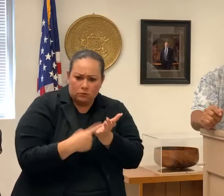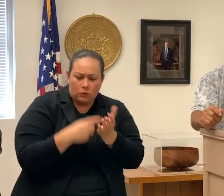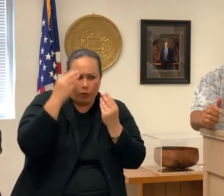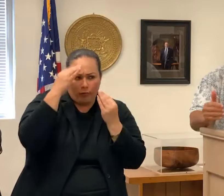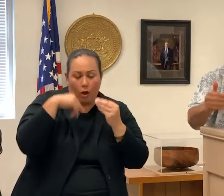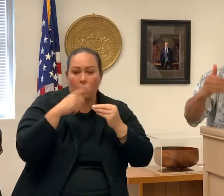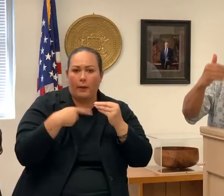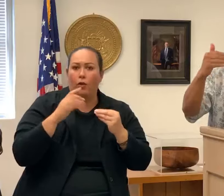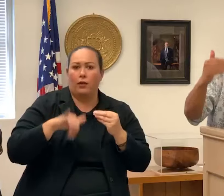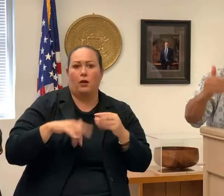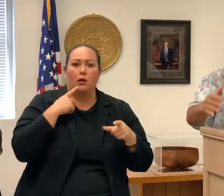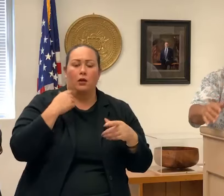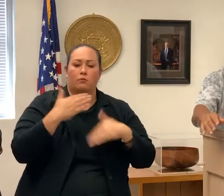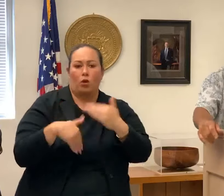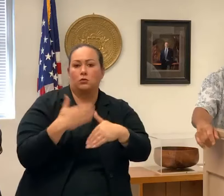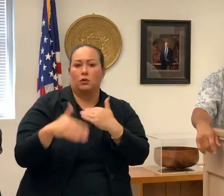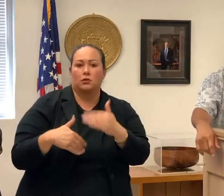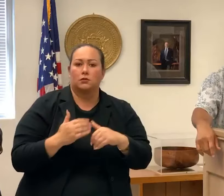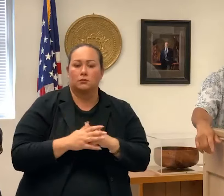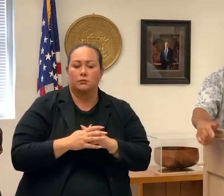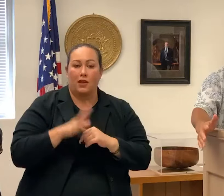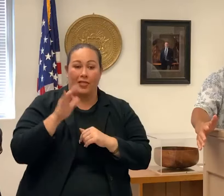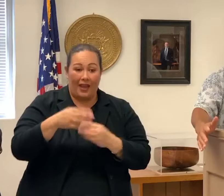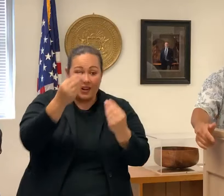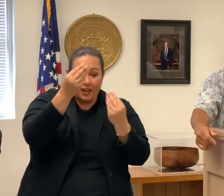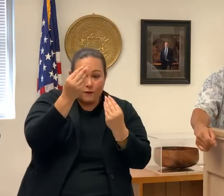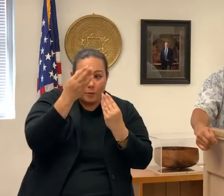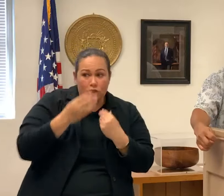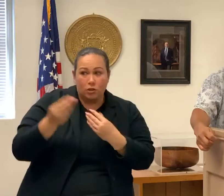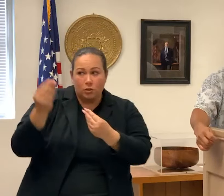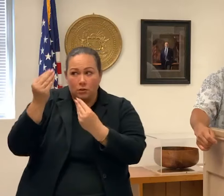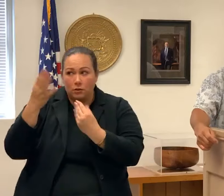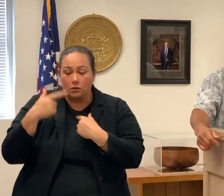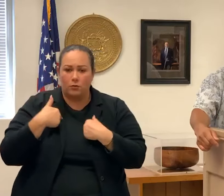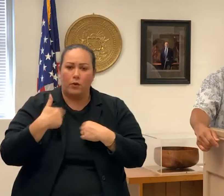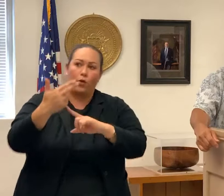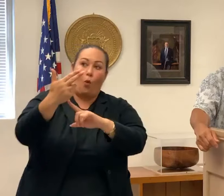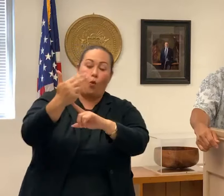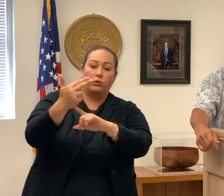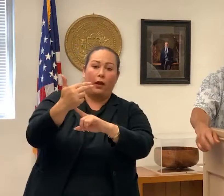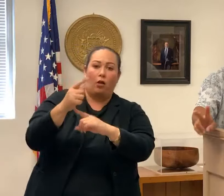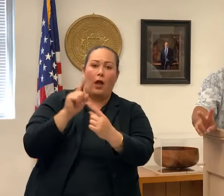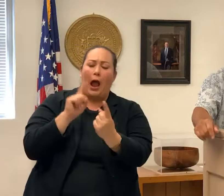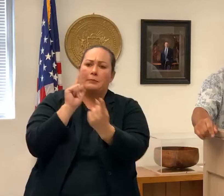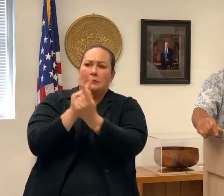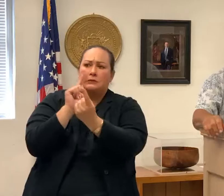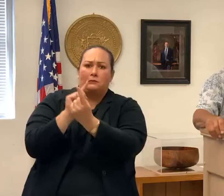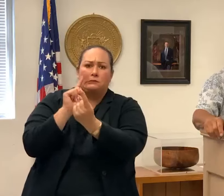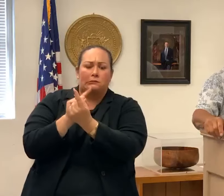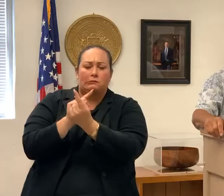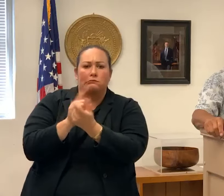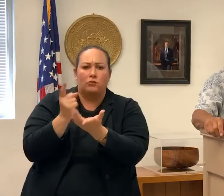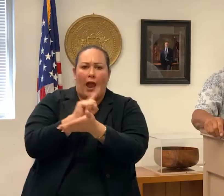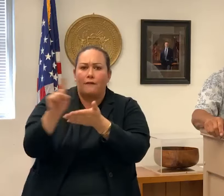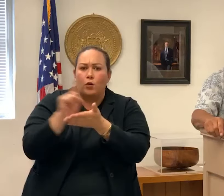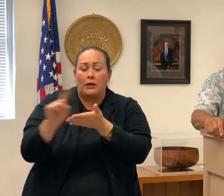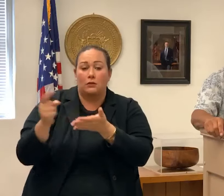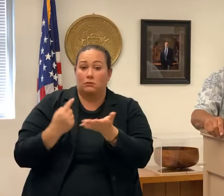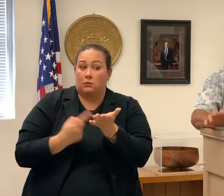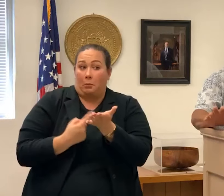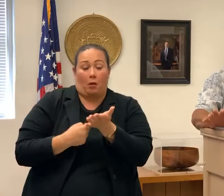And the information that we got, I meet with the hotel operators every single week, sometimes twice a week.